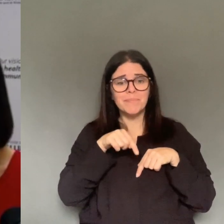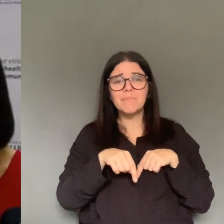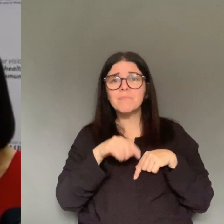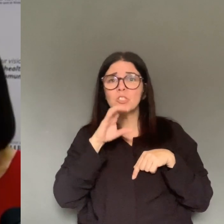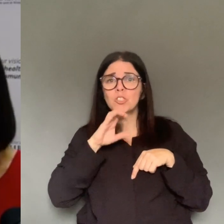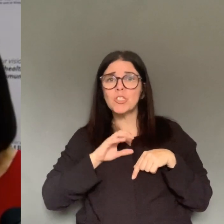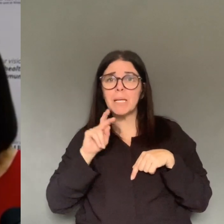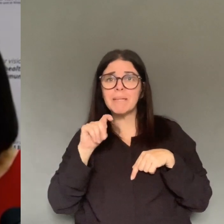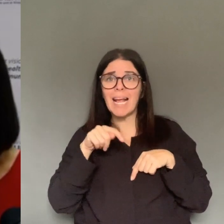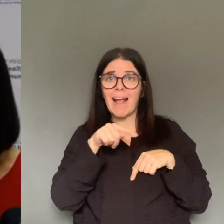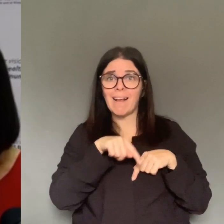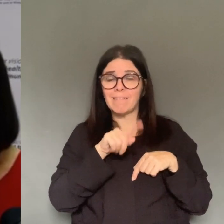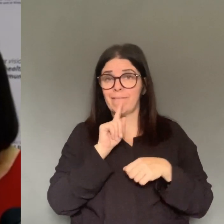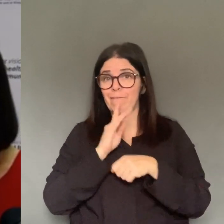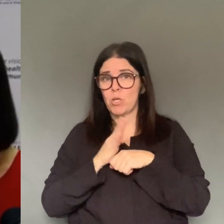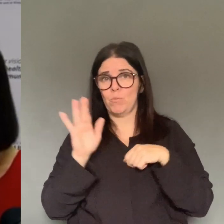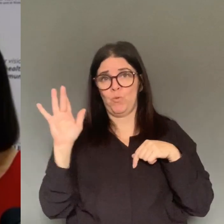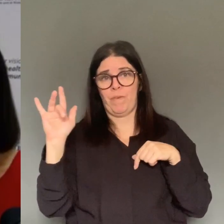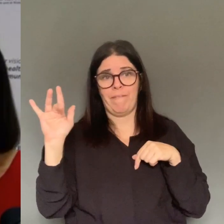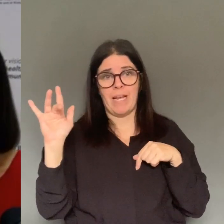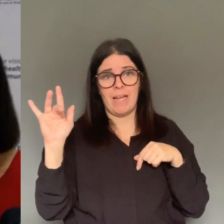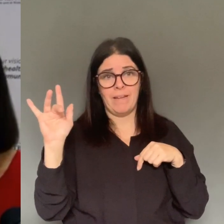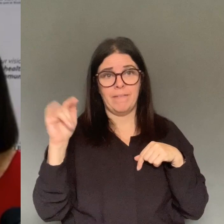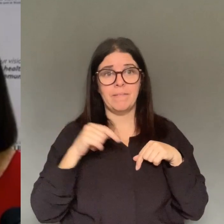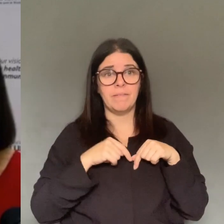cases. Michigan now has